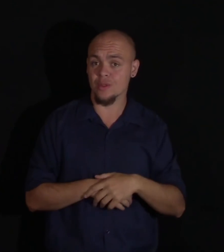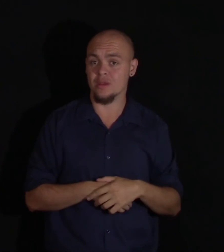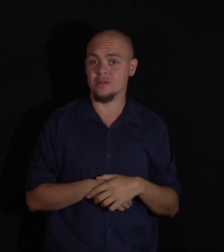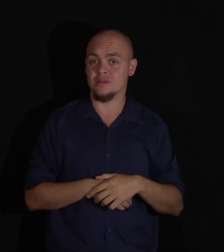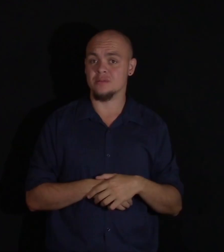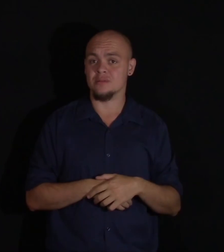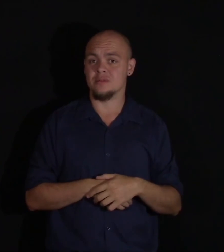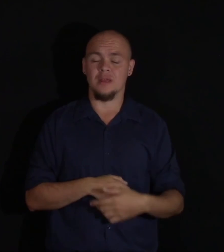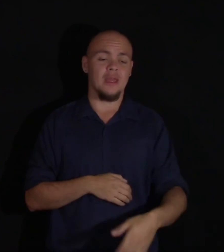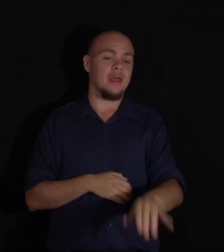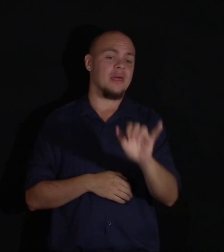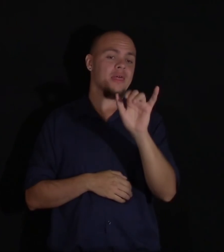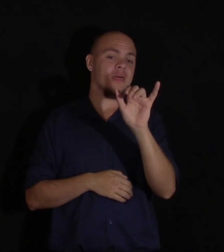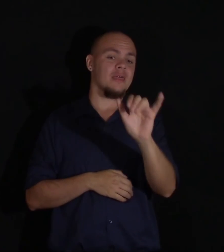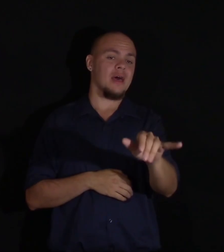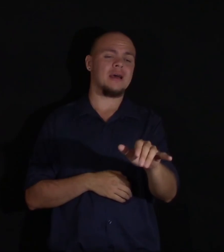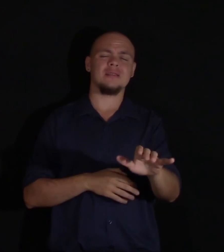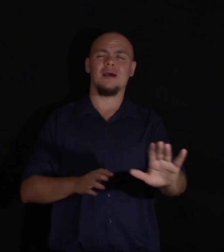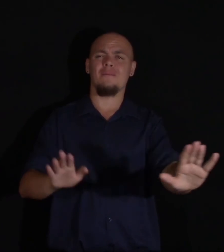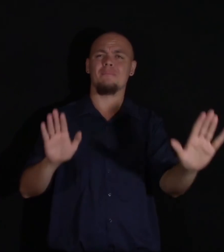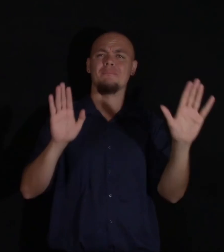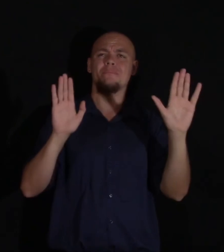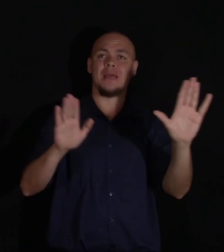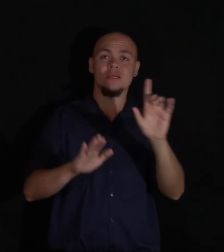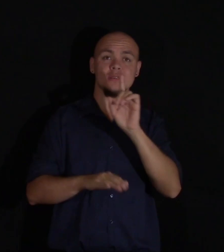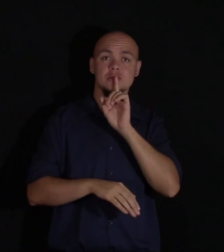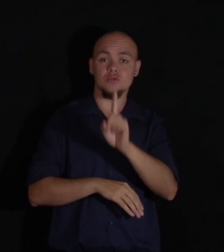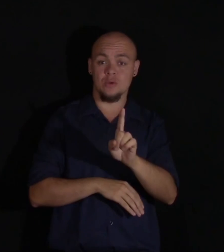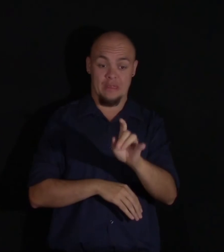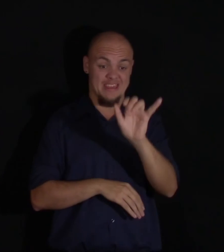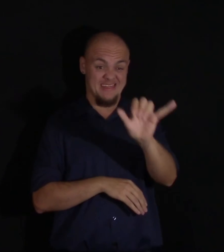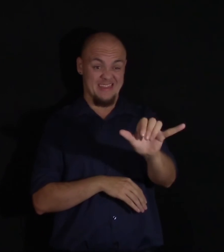that is absolutely amazing? Believe that